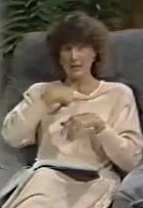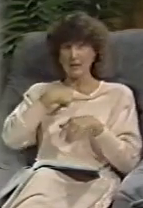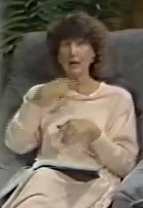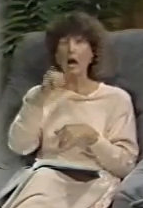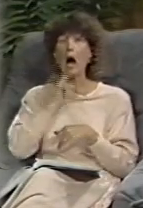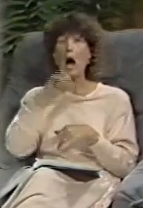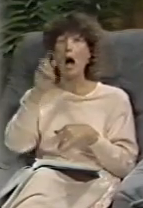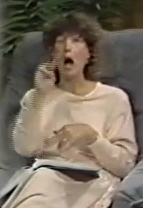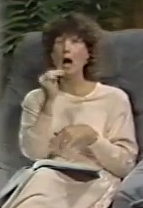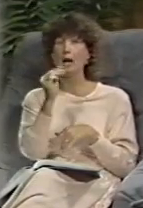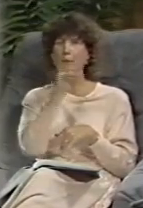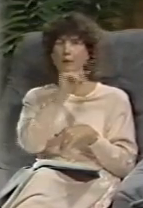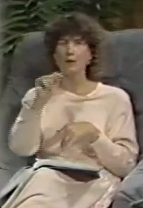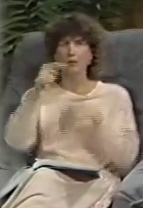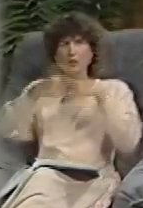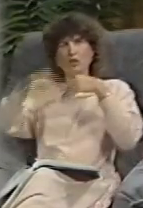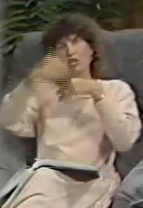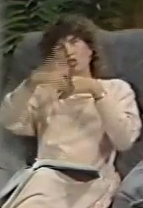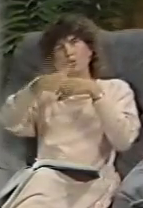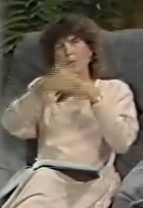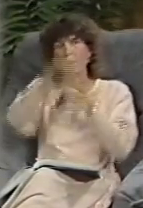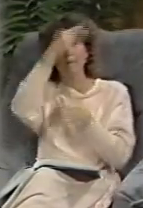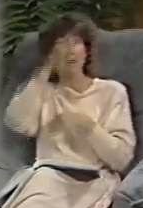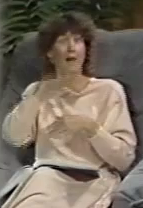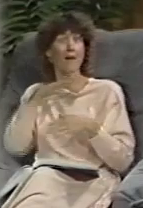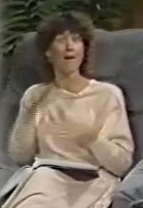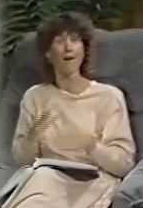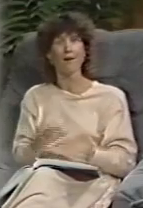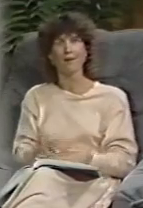me. I'm the gingerbread man."